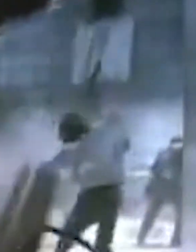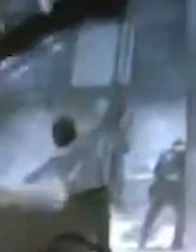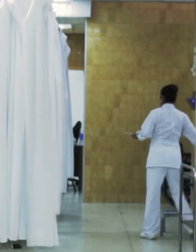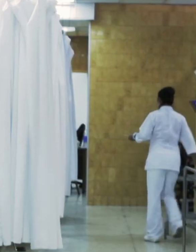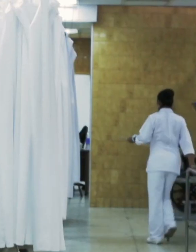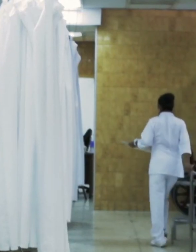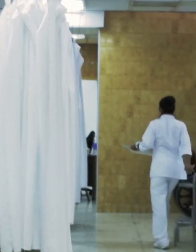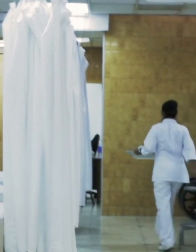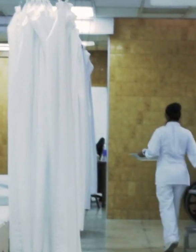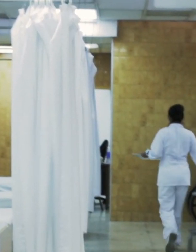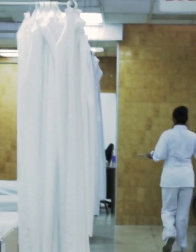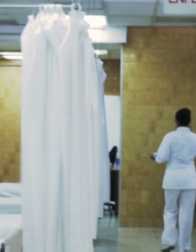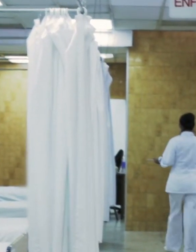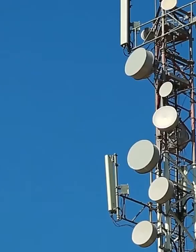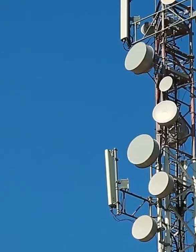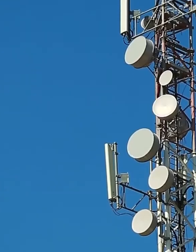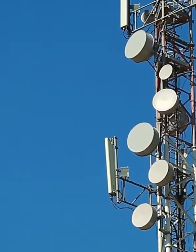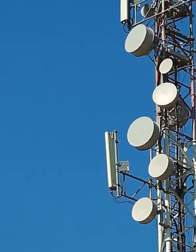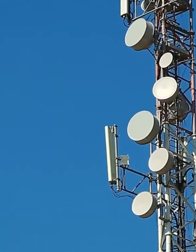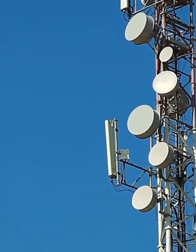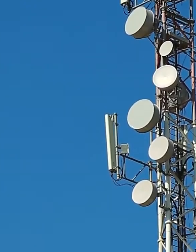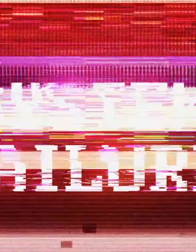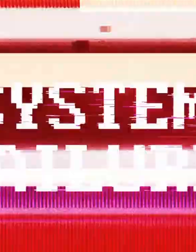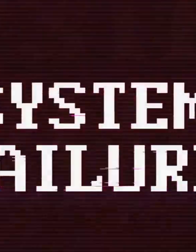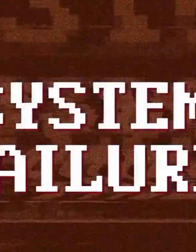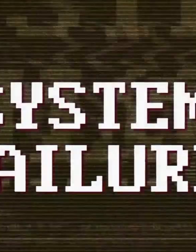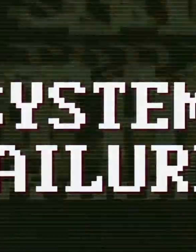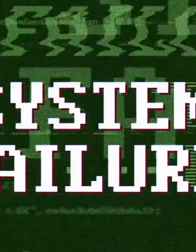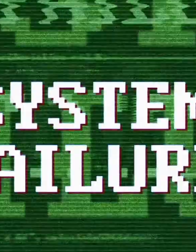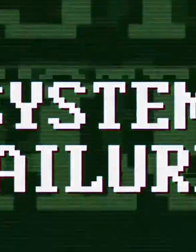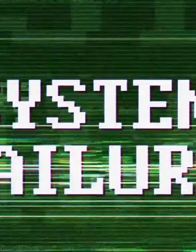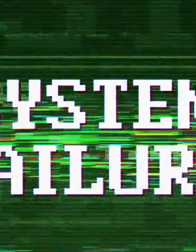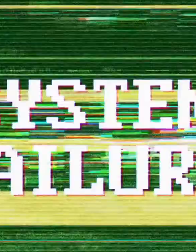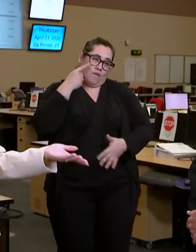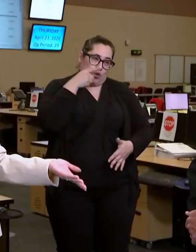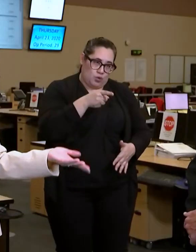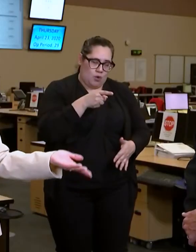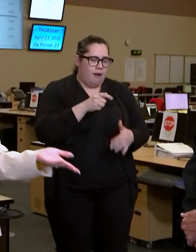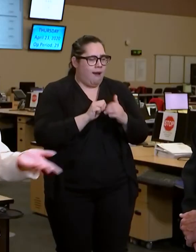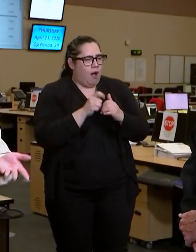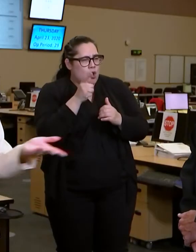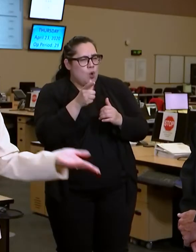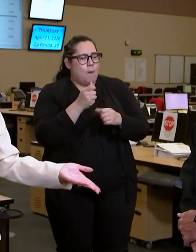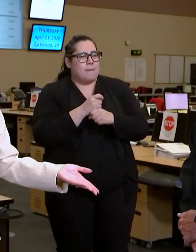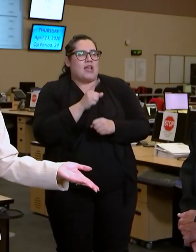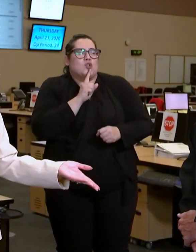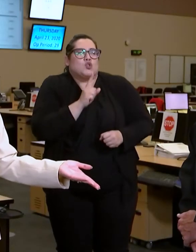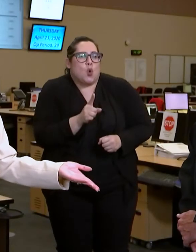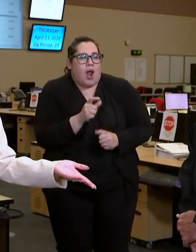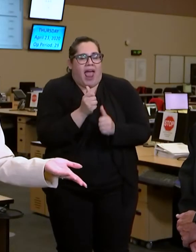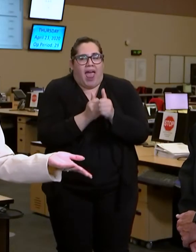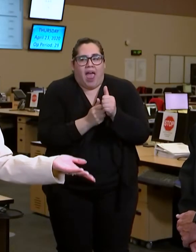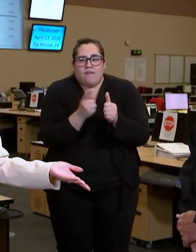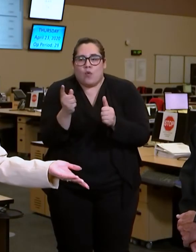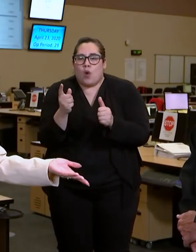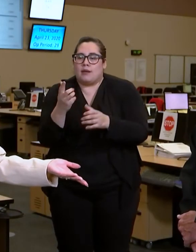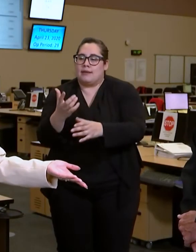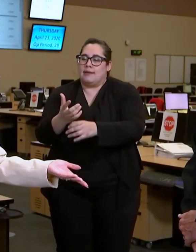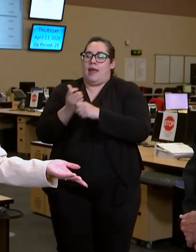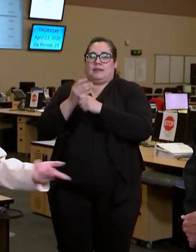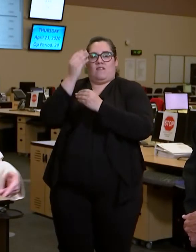earthquake. What are we going to do with mass care, communications, if all these things go down? How do you make sure everybody gets